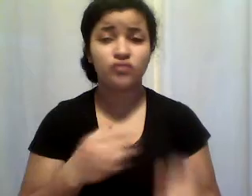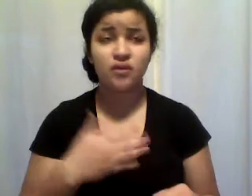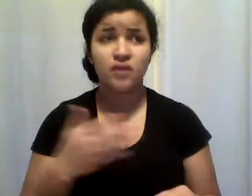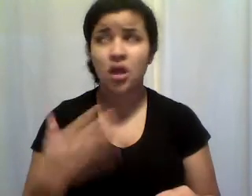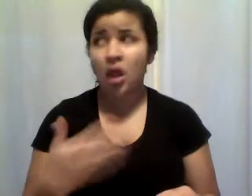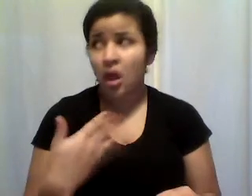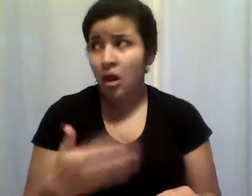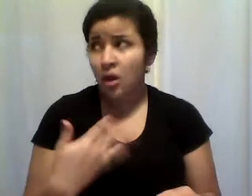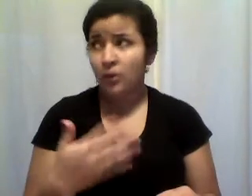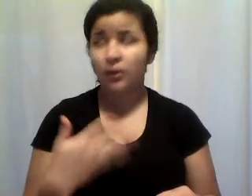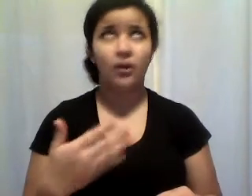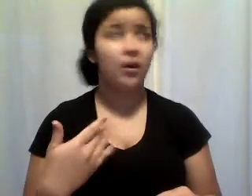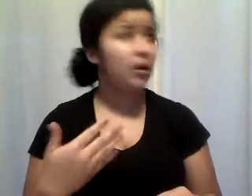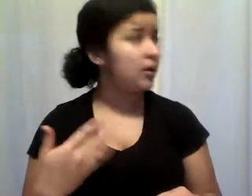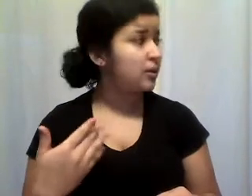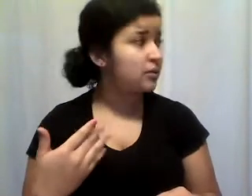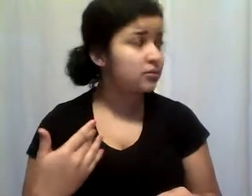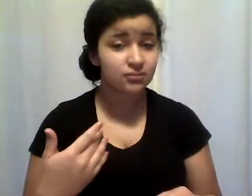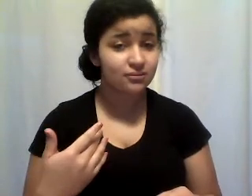fever, then she leaves me in a cuckoo sweat